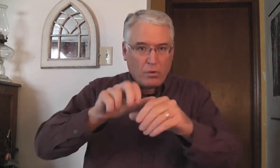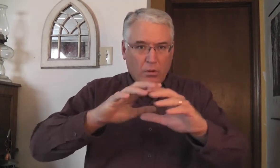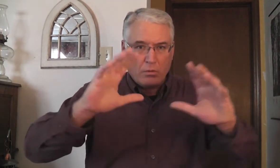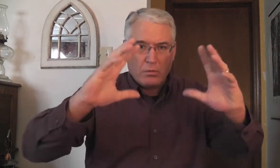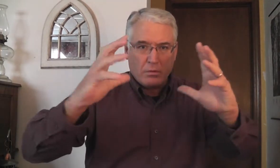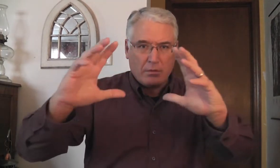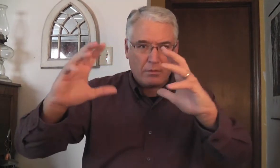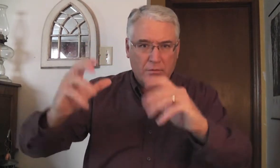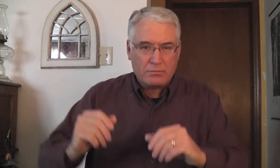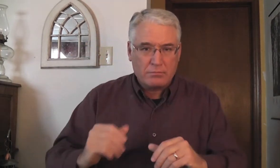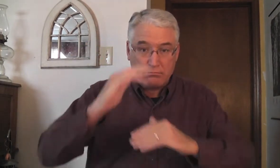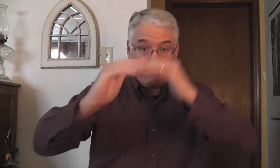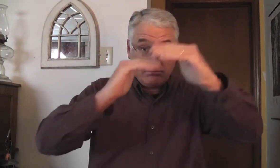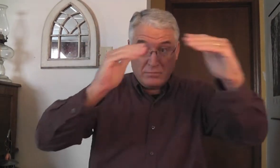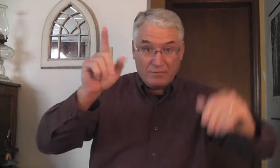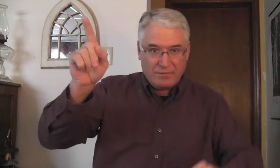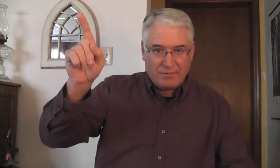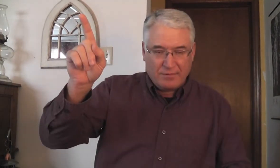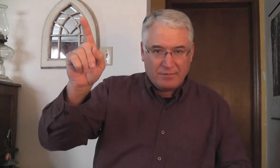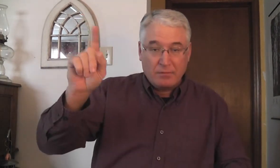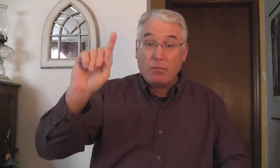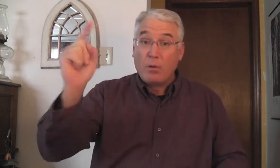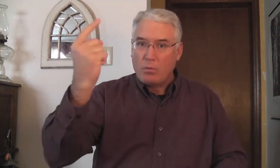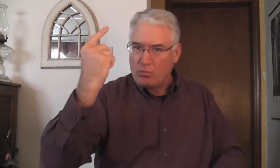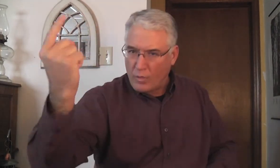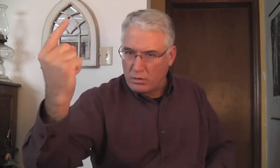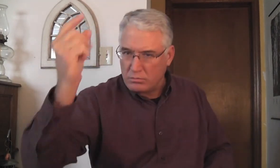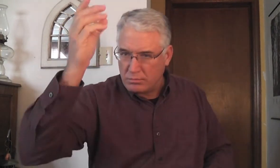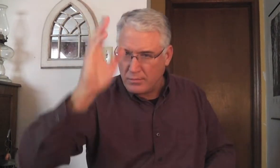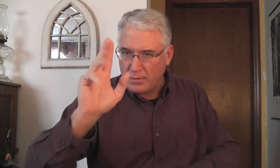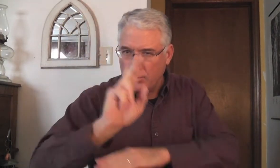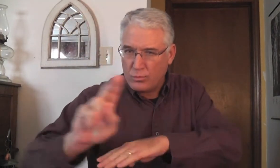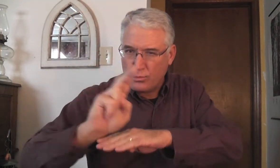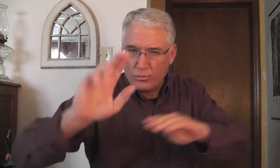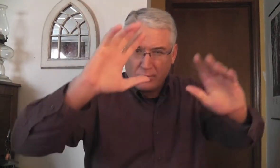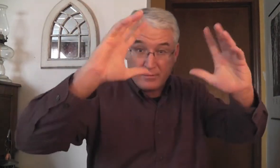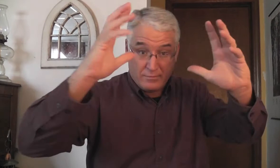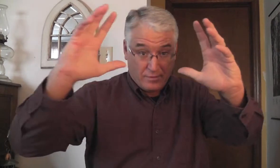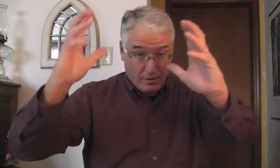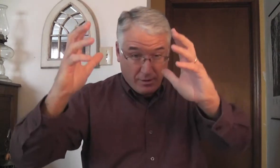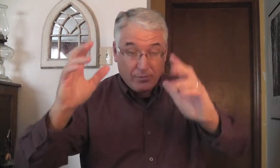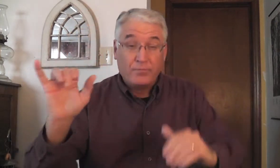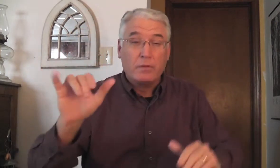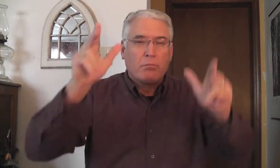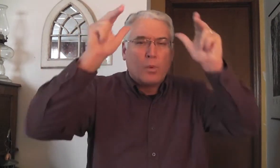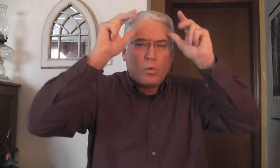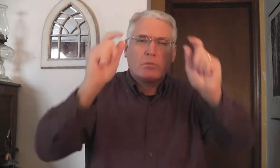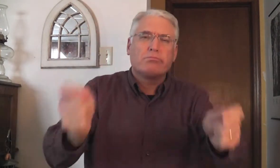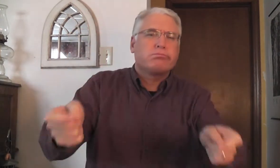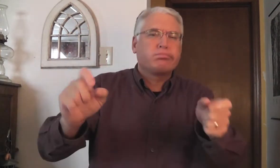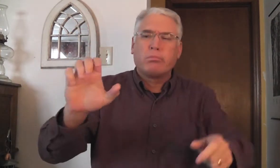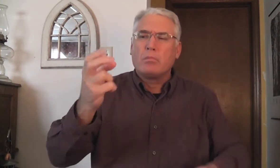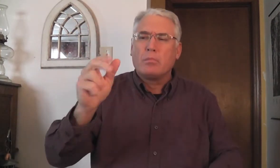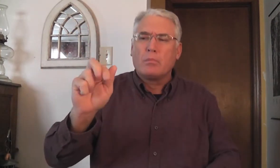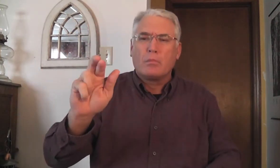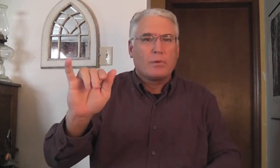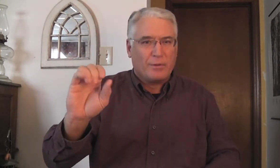That's Jesus, and he's riding on a cloud in heaven. There's only one God, and he's the only one that uses a cloud as a